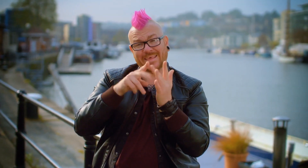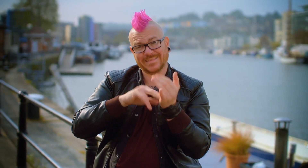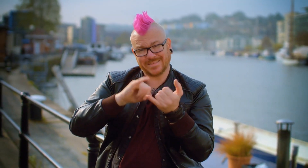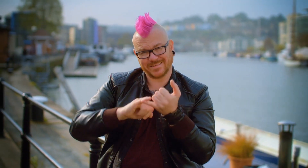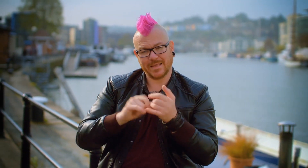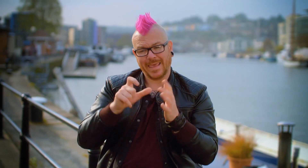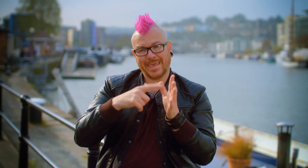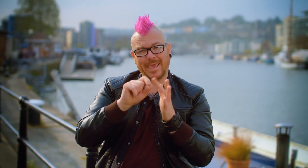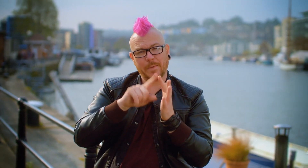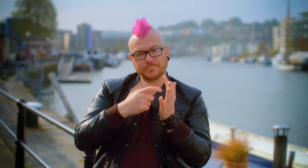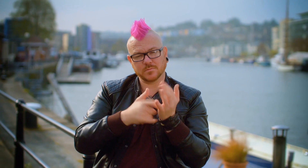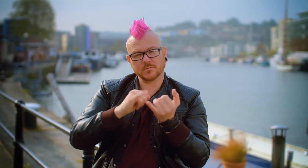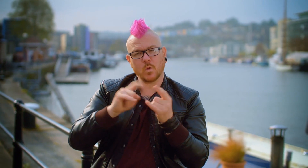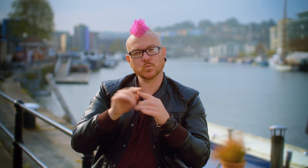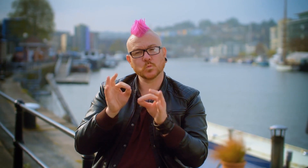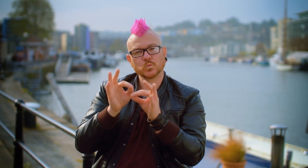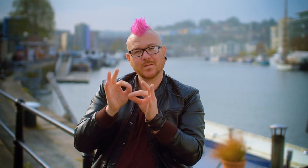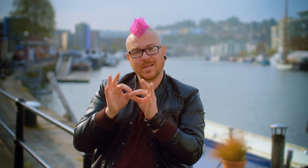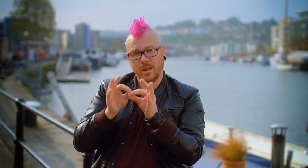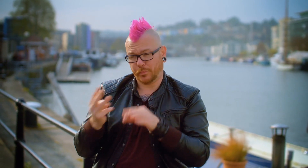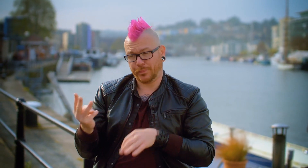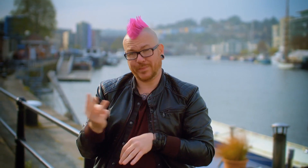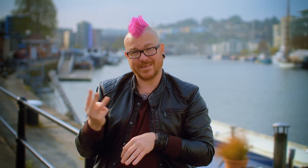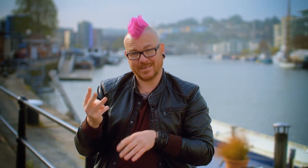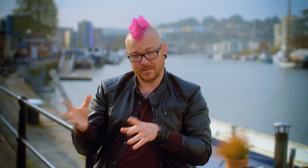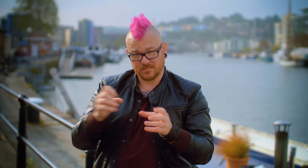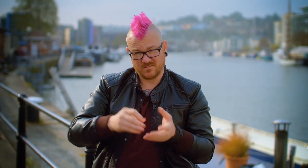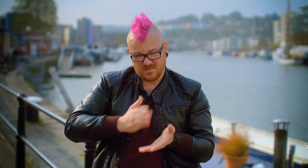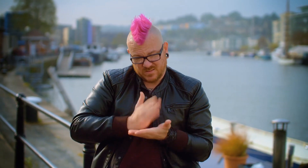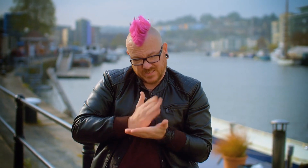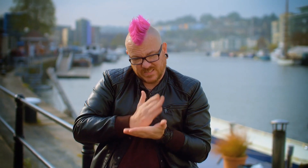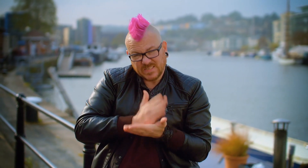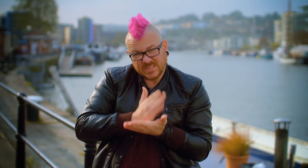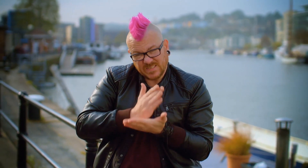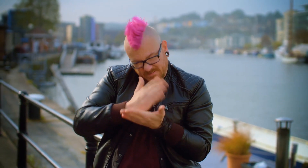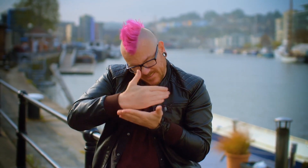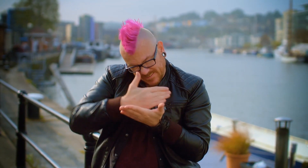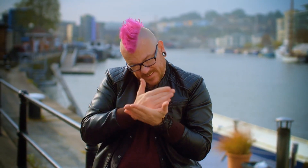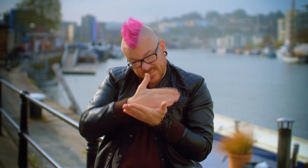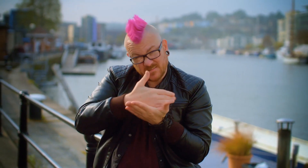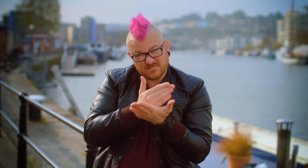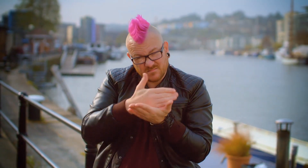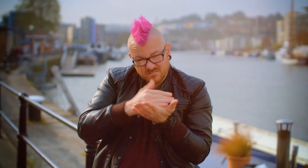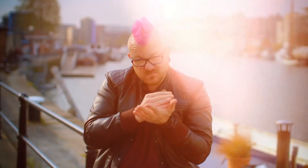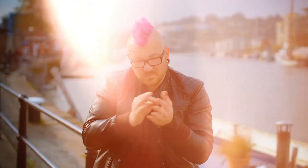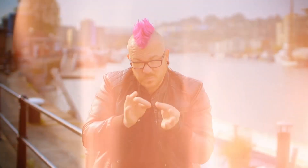Gherkins, capers and sultanas. Chop everything together really finely.